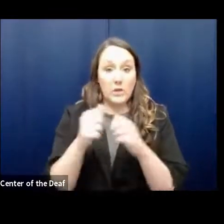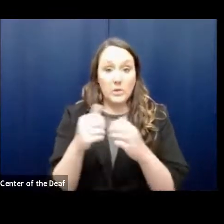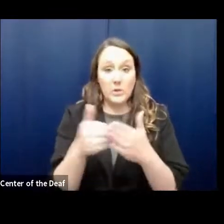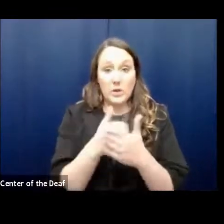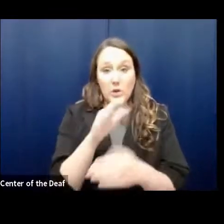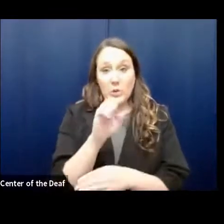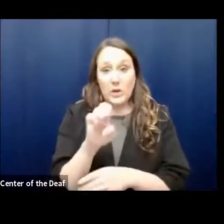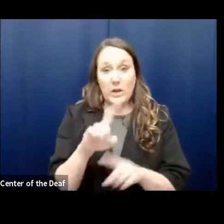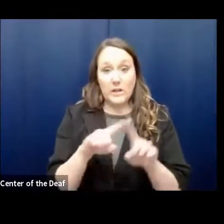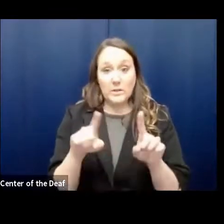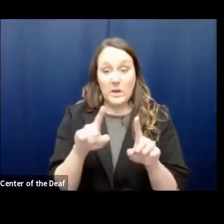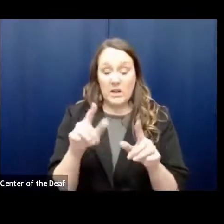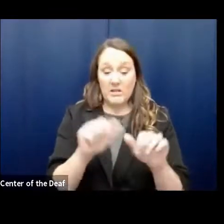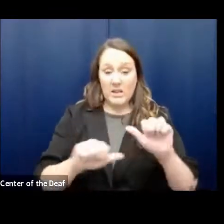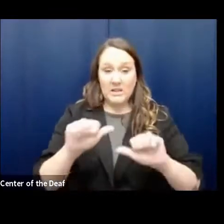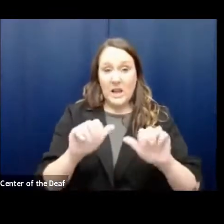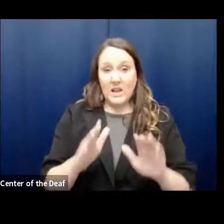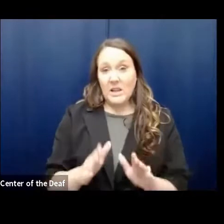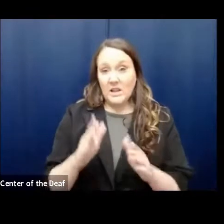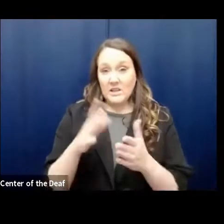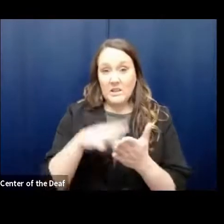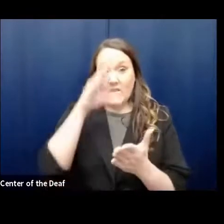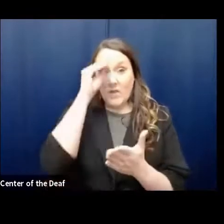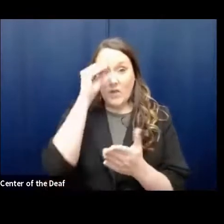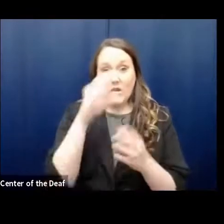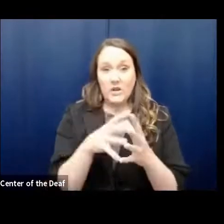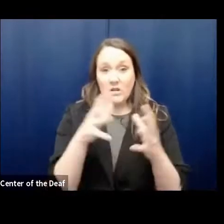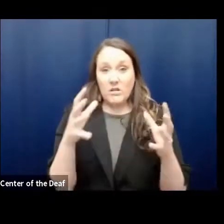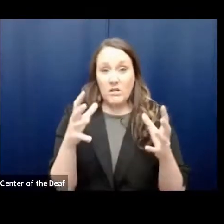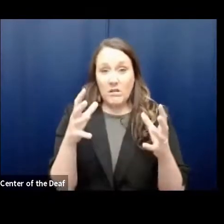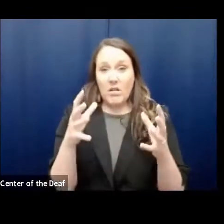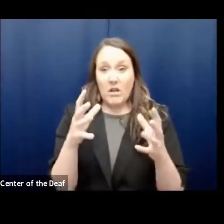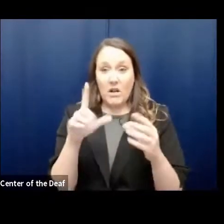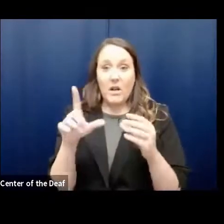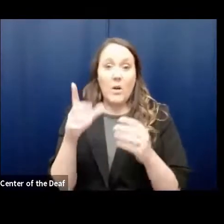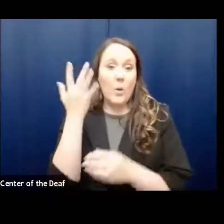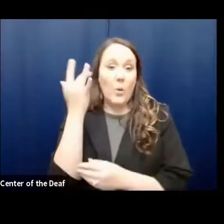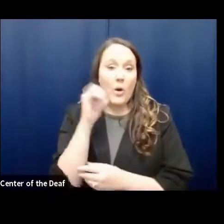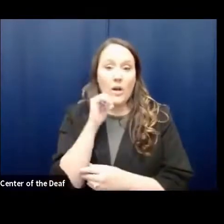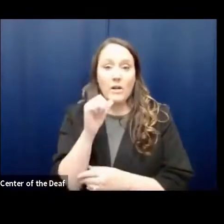learned about the virus this year. Why isn't the death rate among positive cases going down?